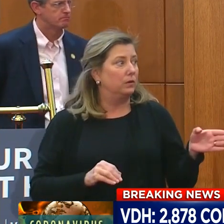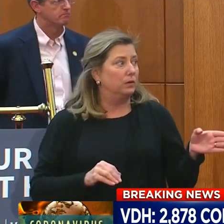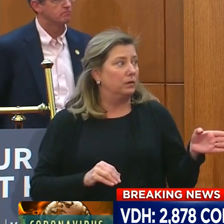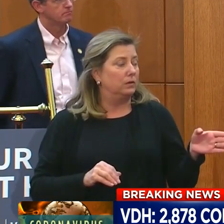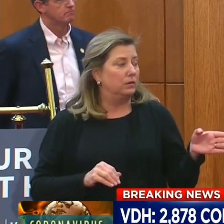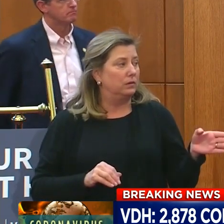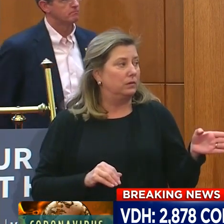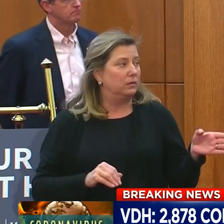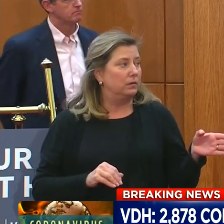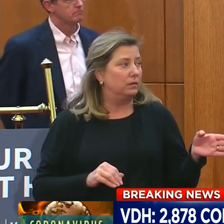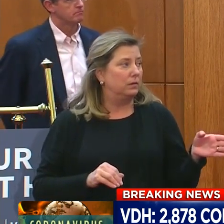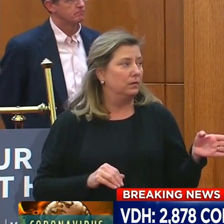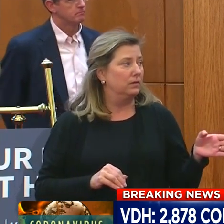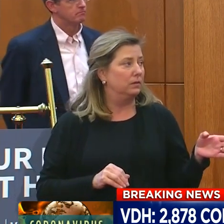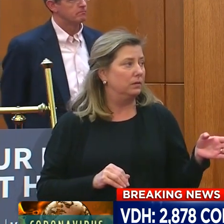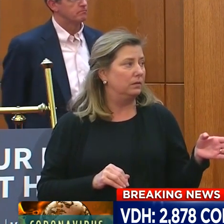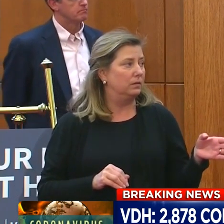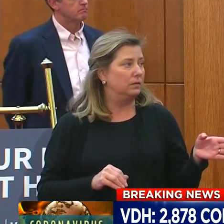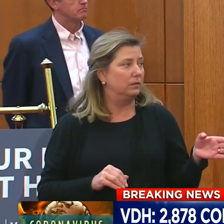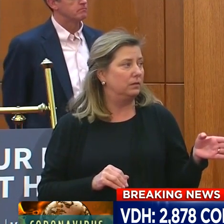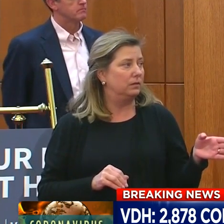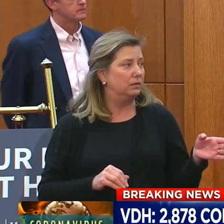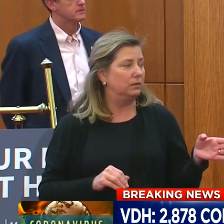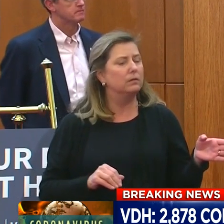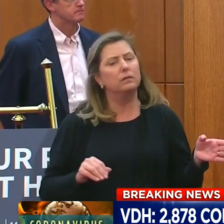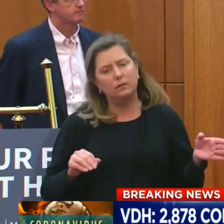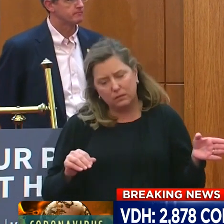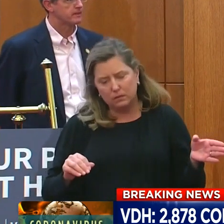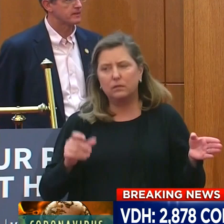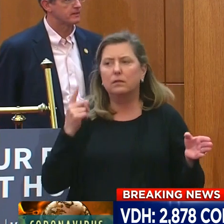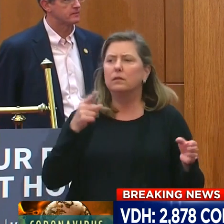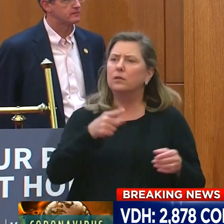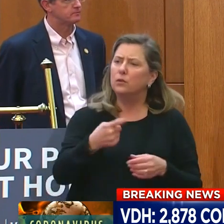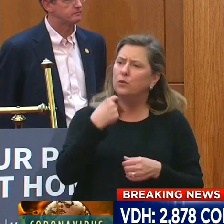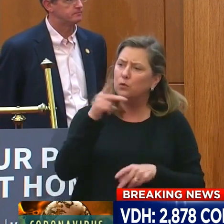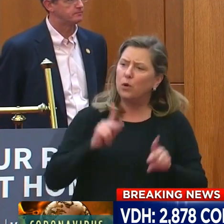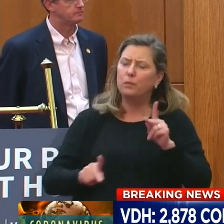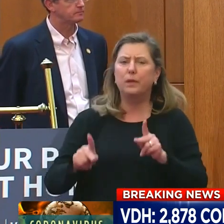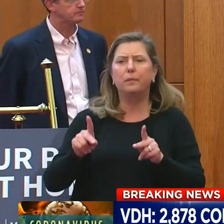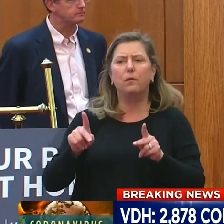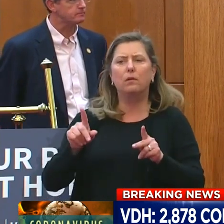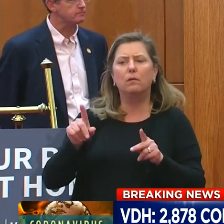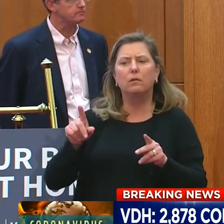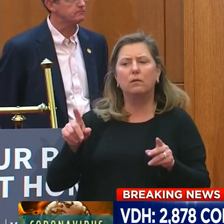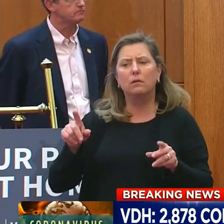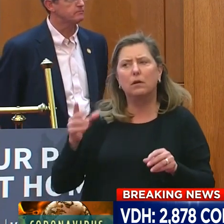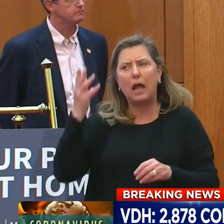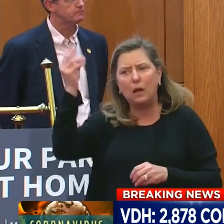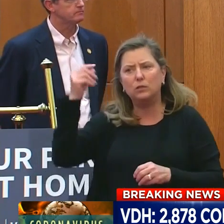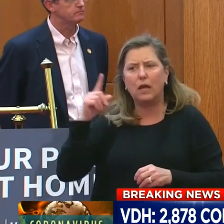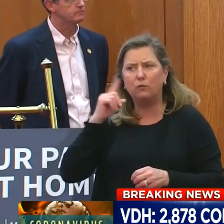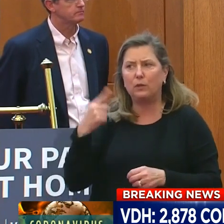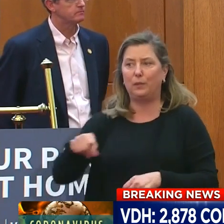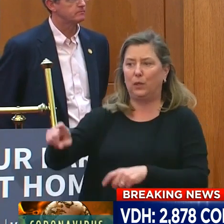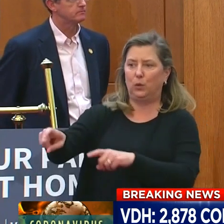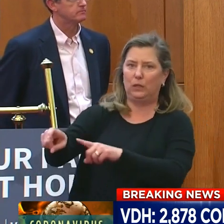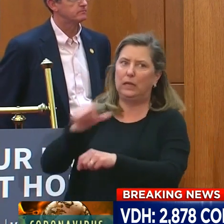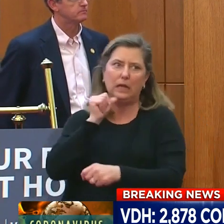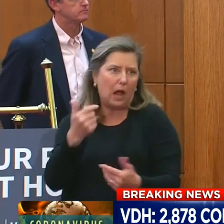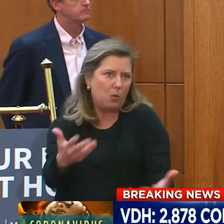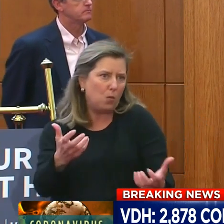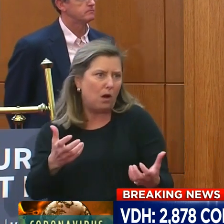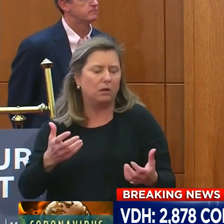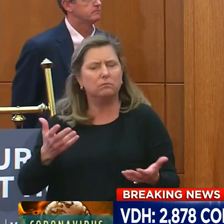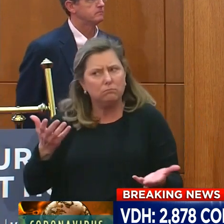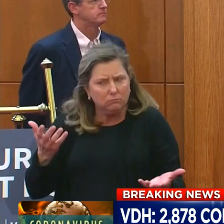go outside for essential reasons, for needs, not wants, but if a business is not essential, what